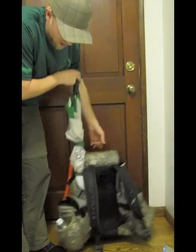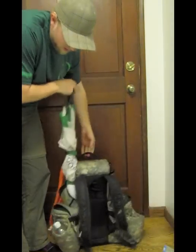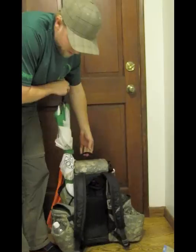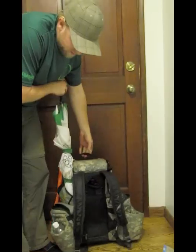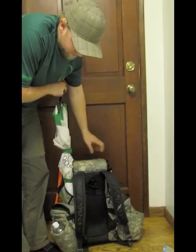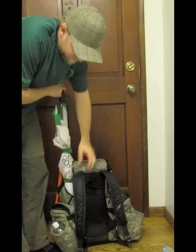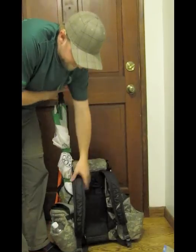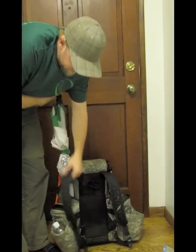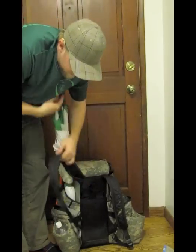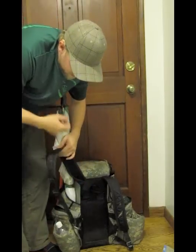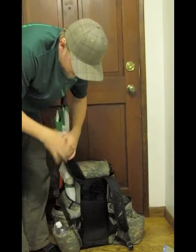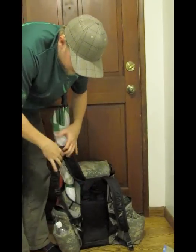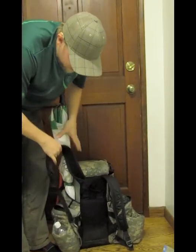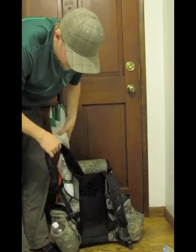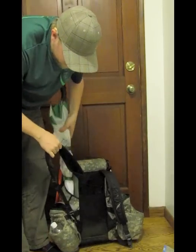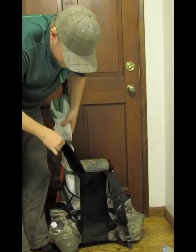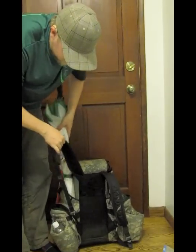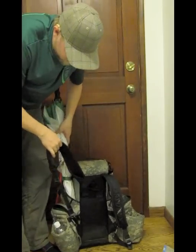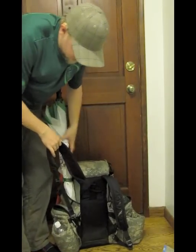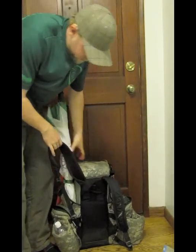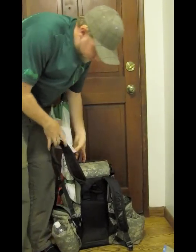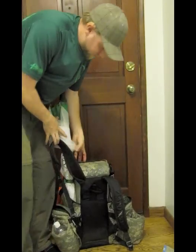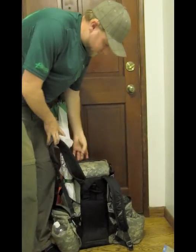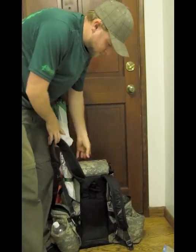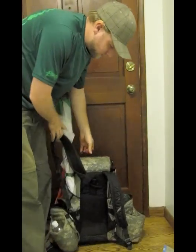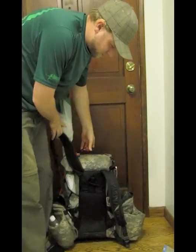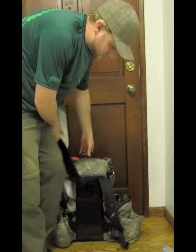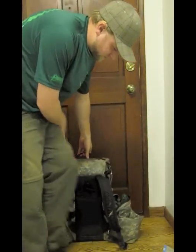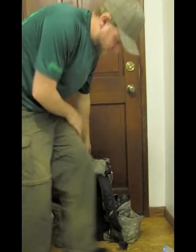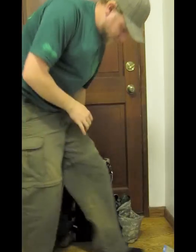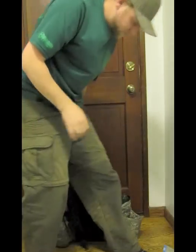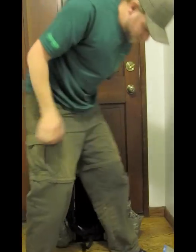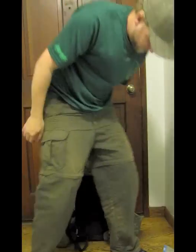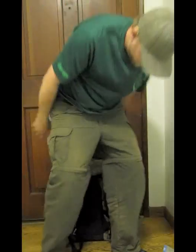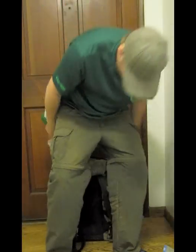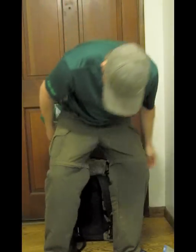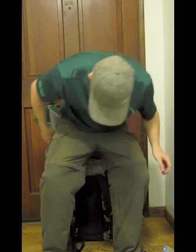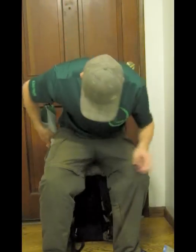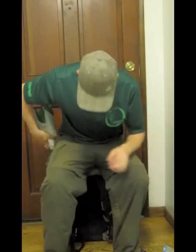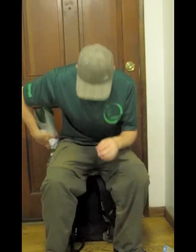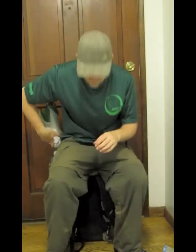Clearly, can anyone have followed?